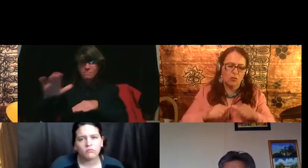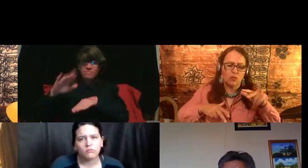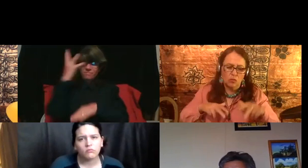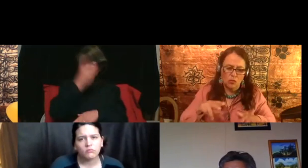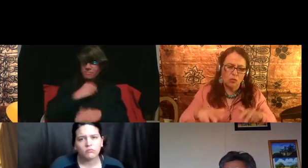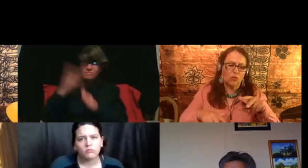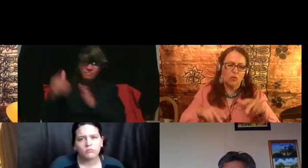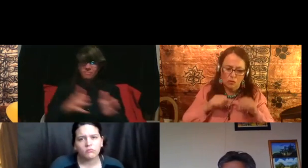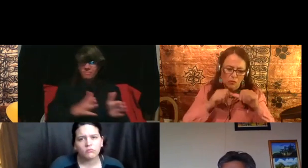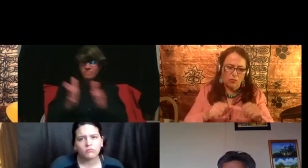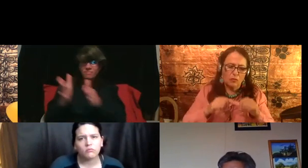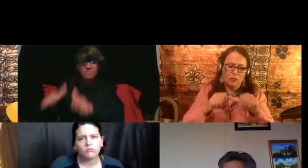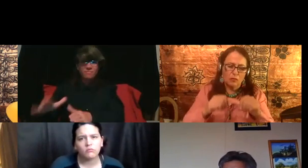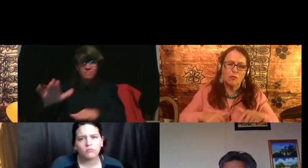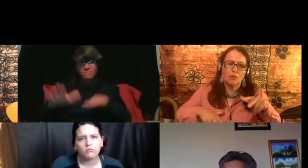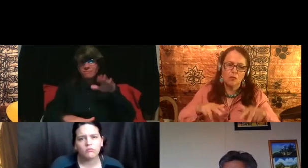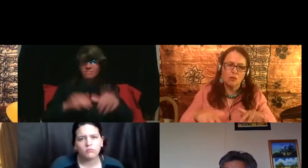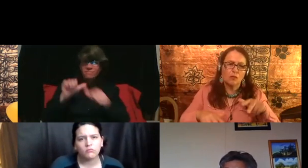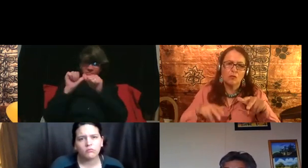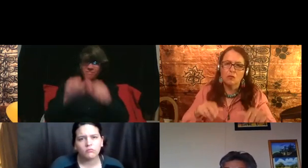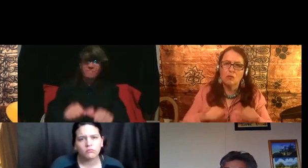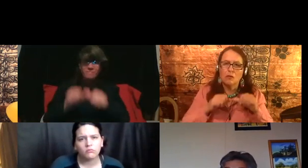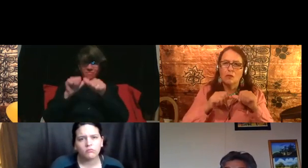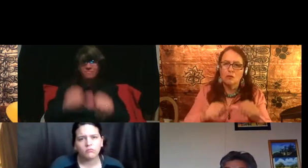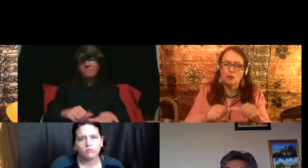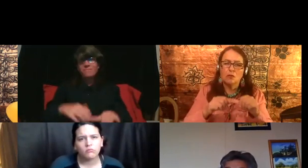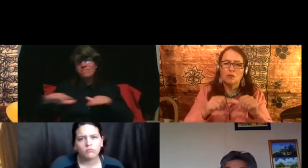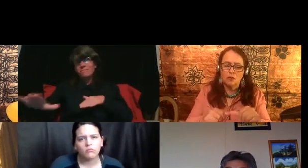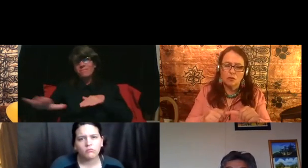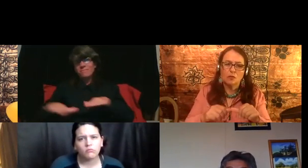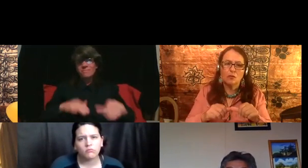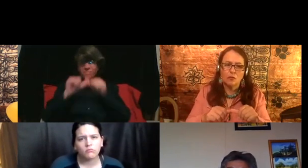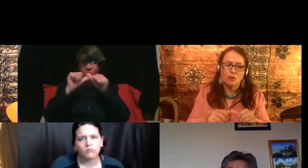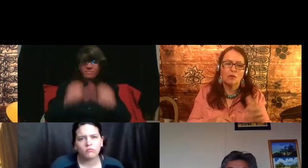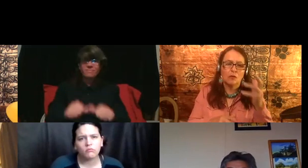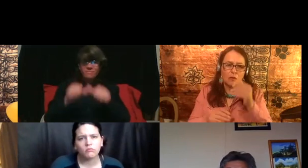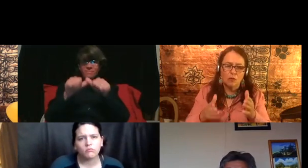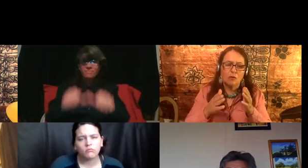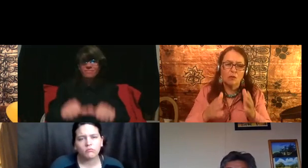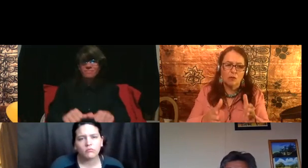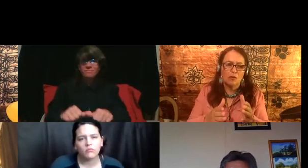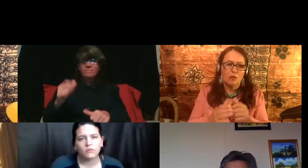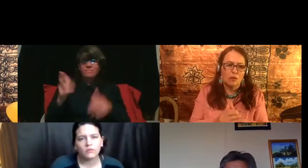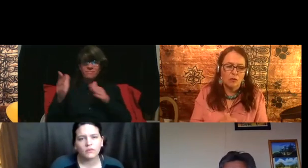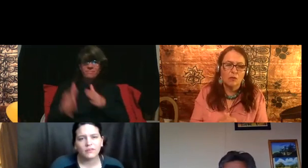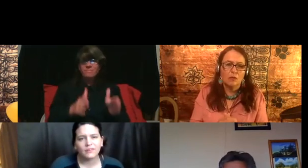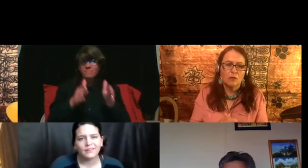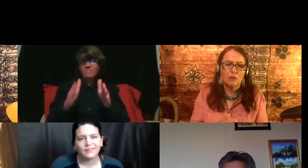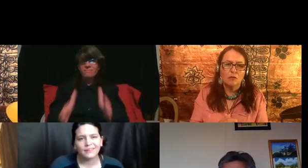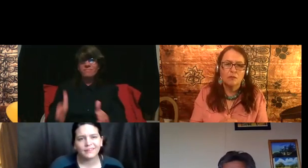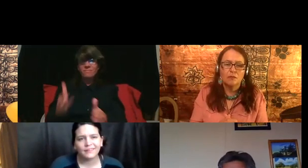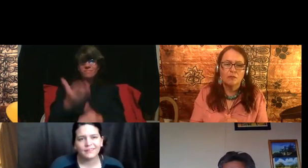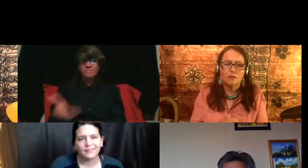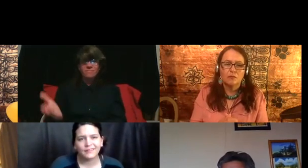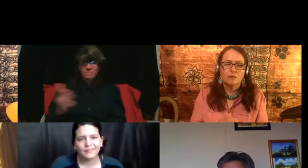shanga na she na shanga na She nasha oko hojo oko